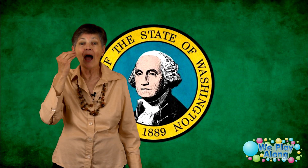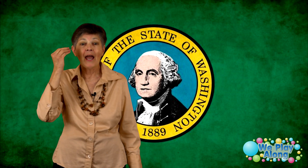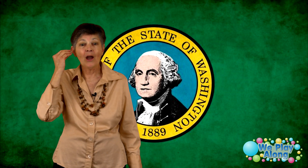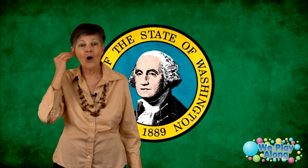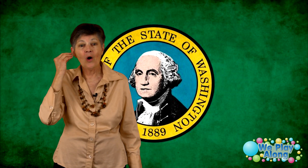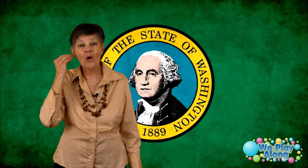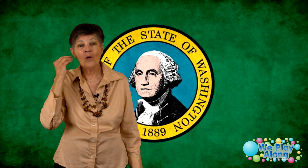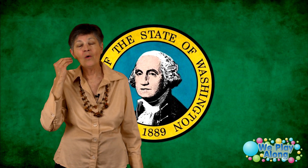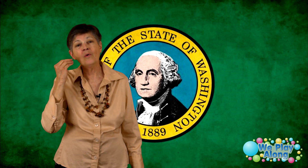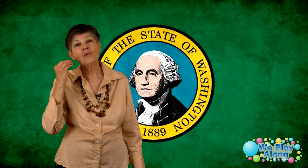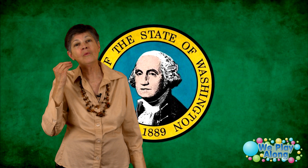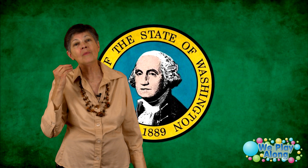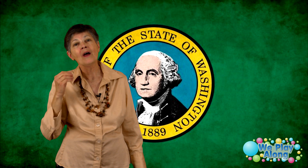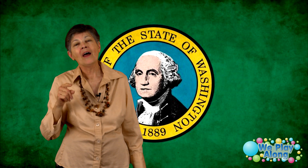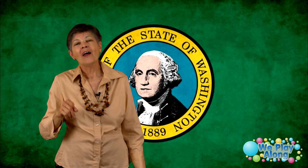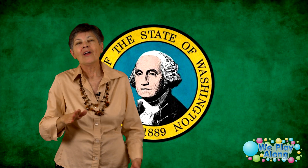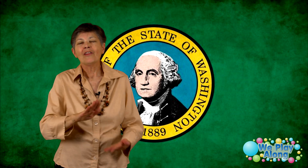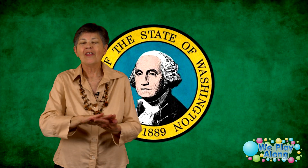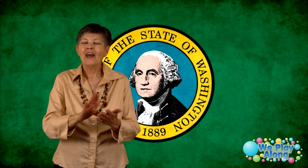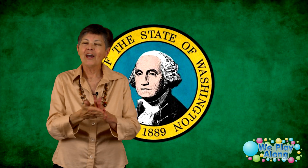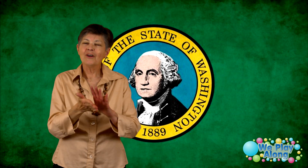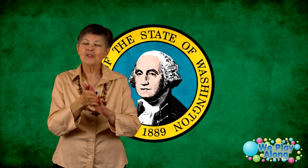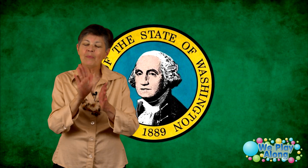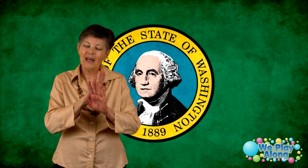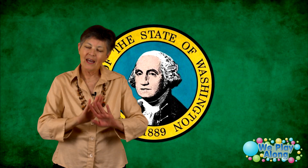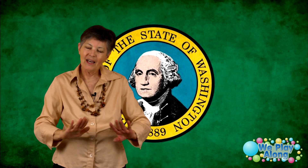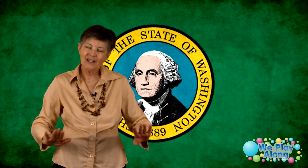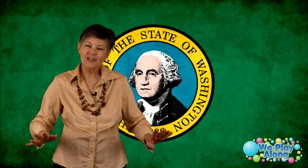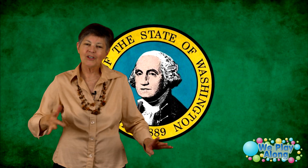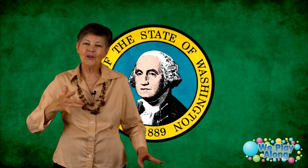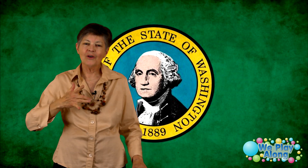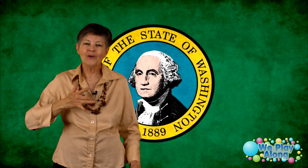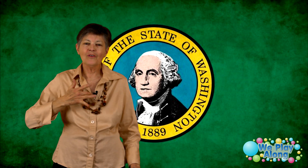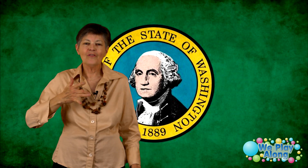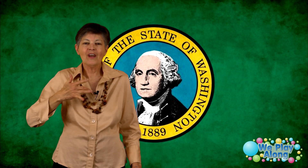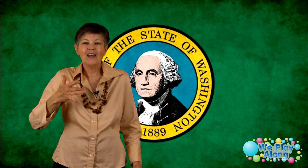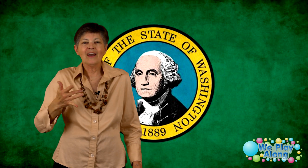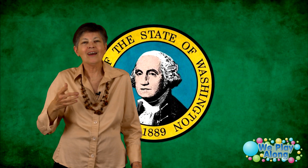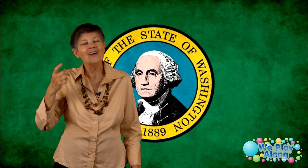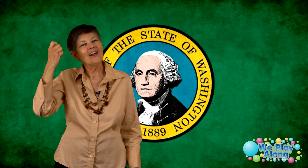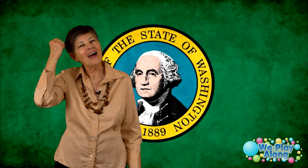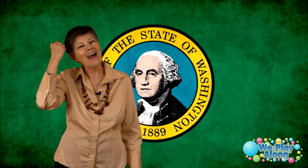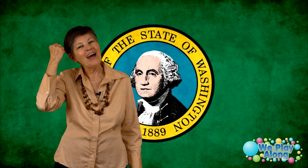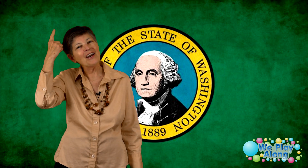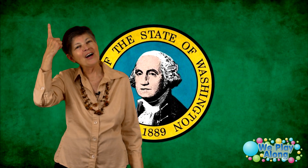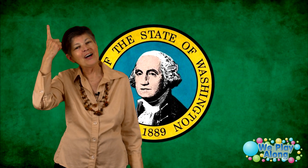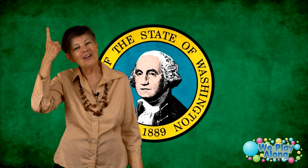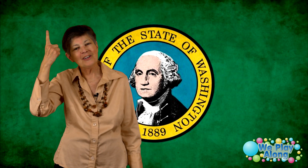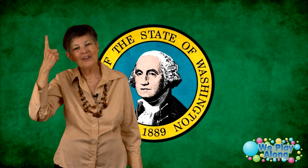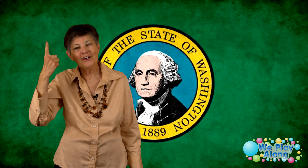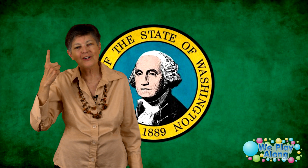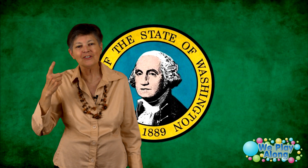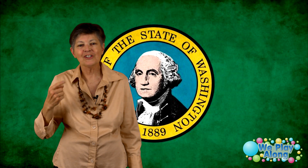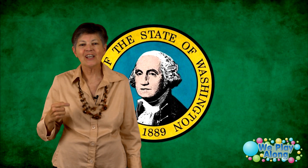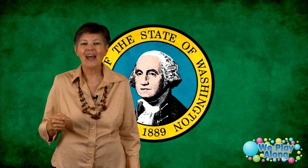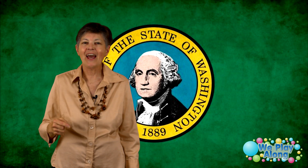my home. There's peace you feel and